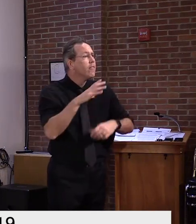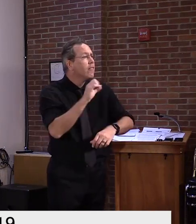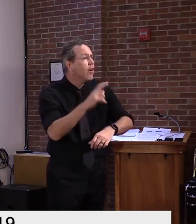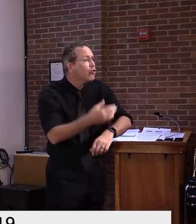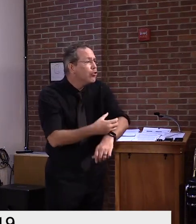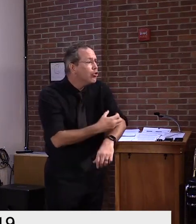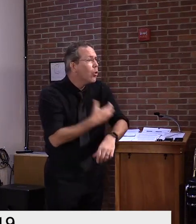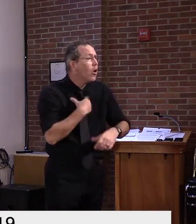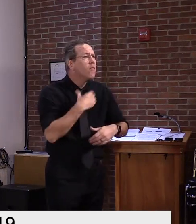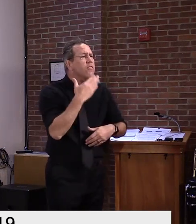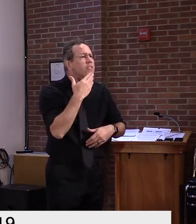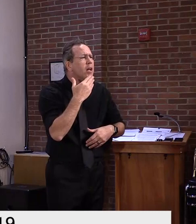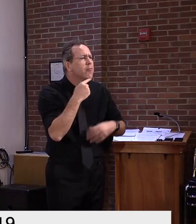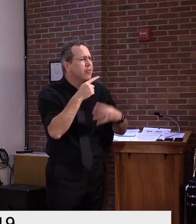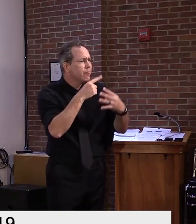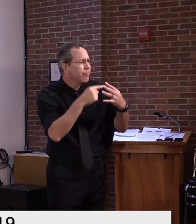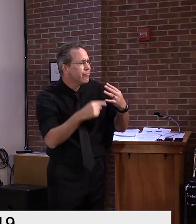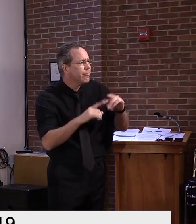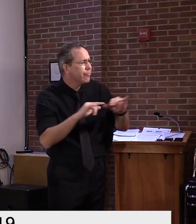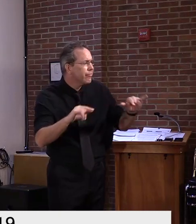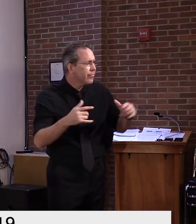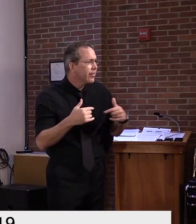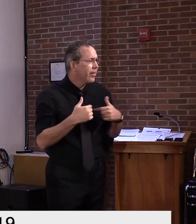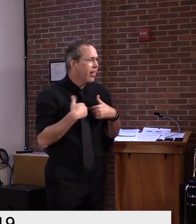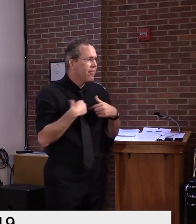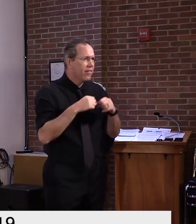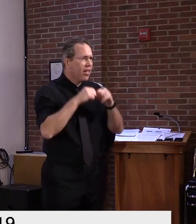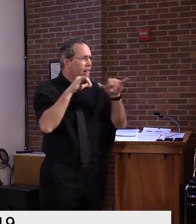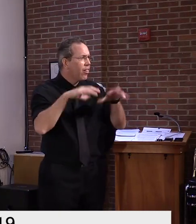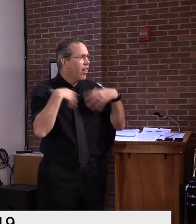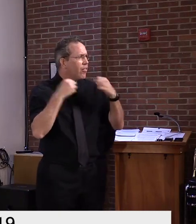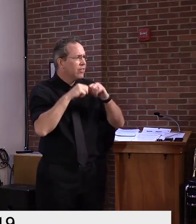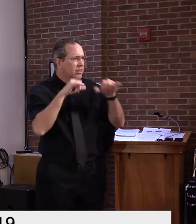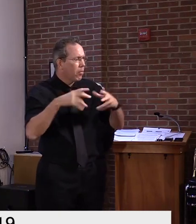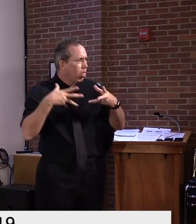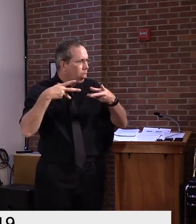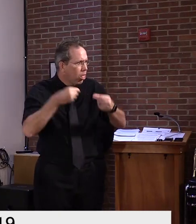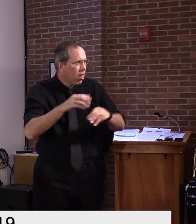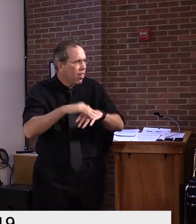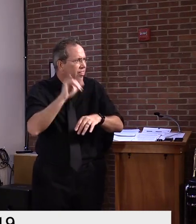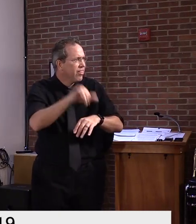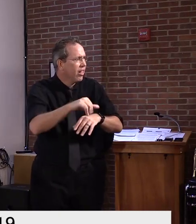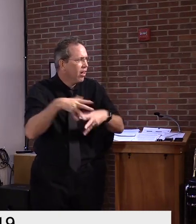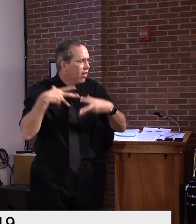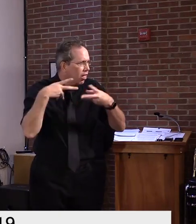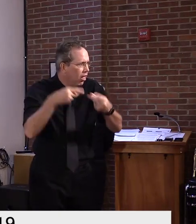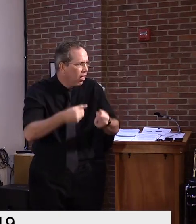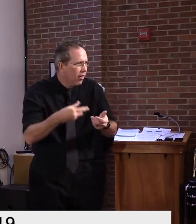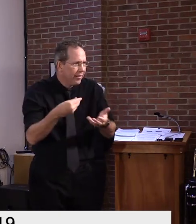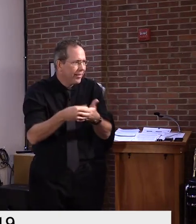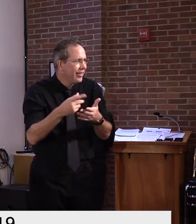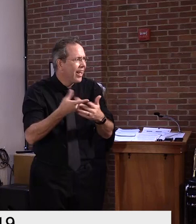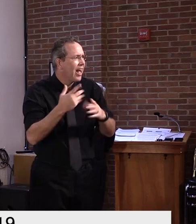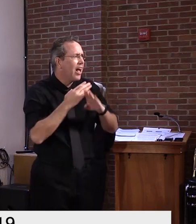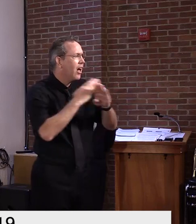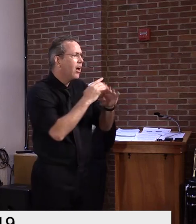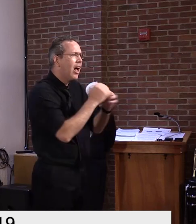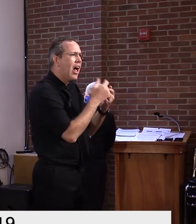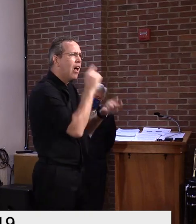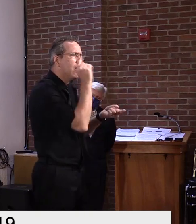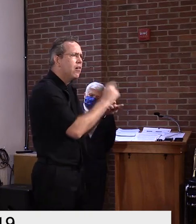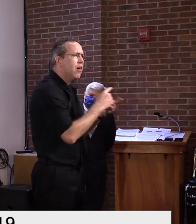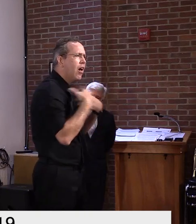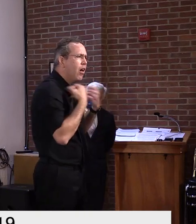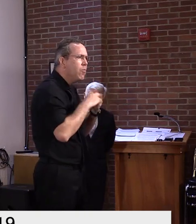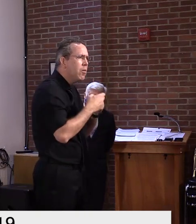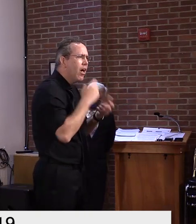much and wanting to make sure we can intervene on that. So it's far greater than